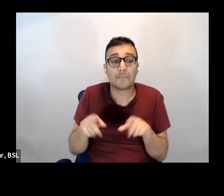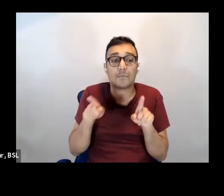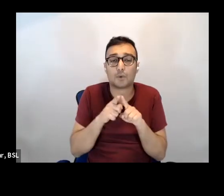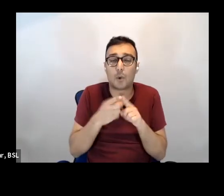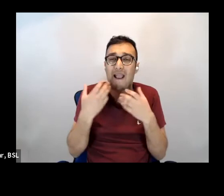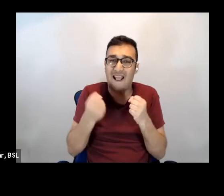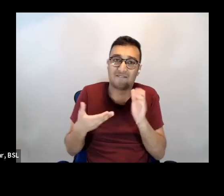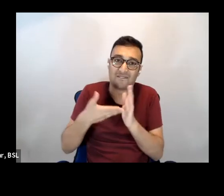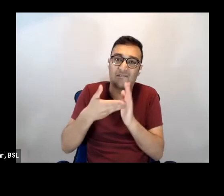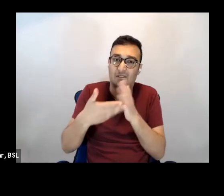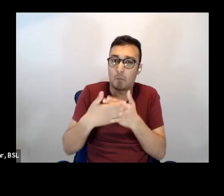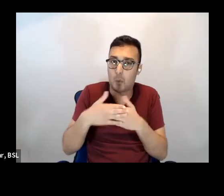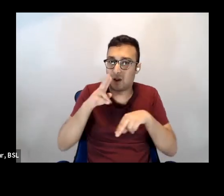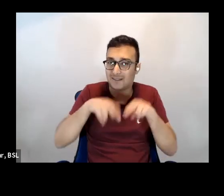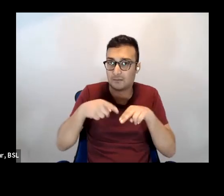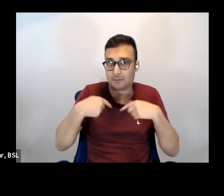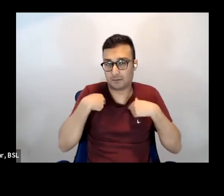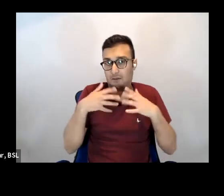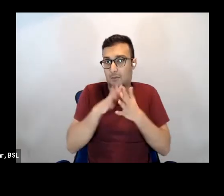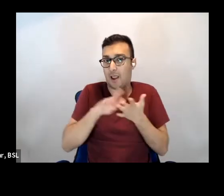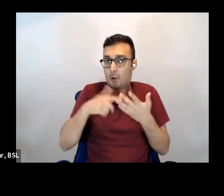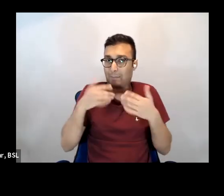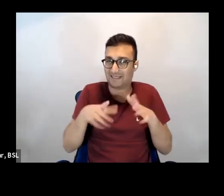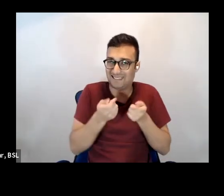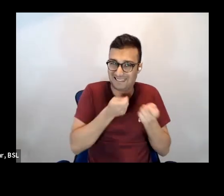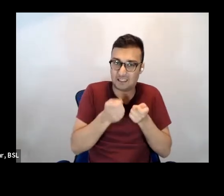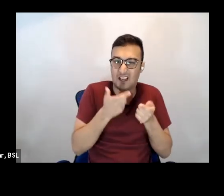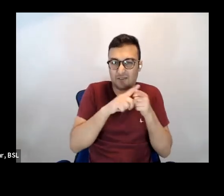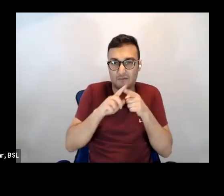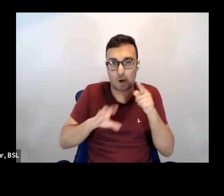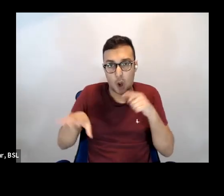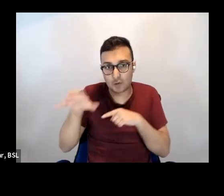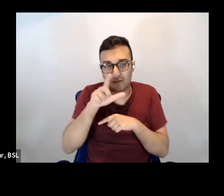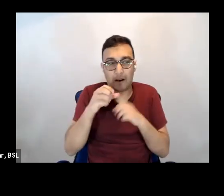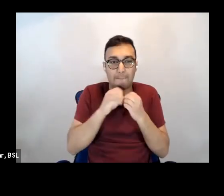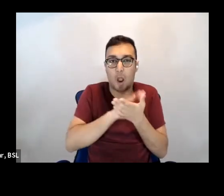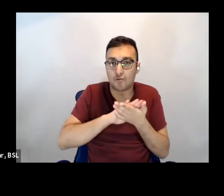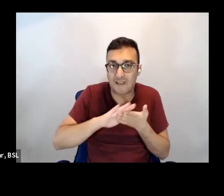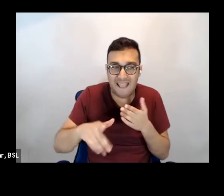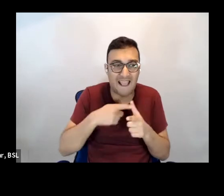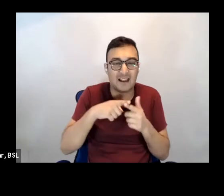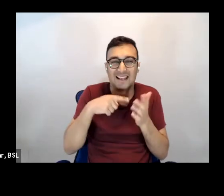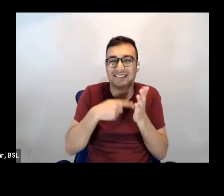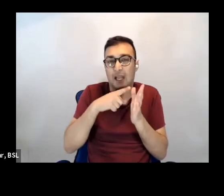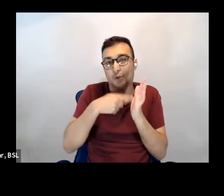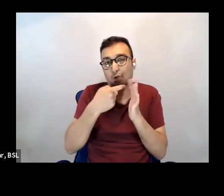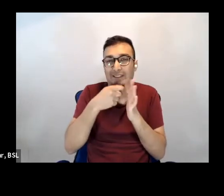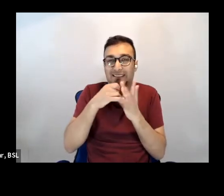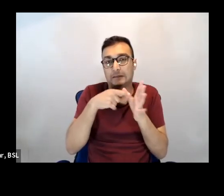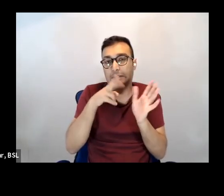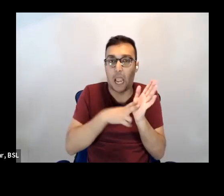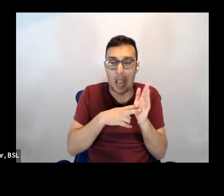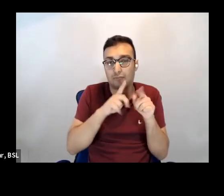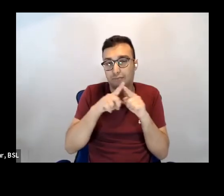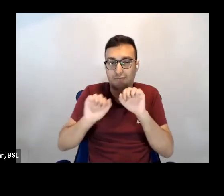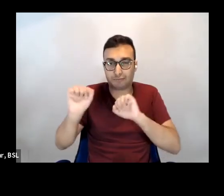in Iraq and Bahrain, and Tajikistan, which informed the development. And we've worked in collaboration with CHAI, who